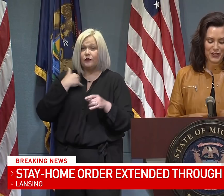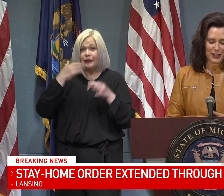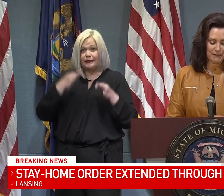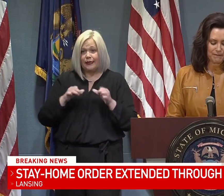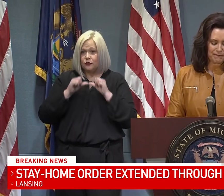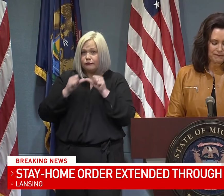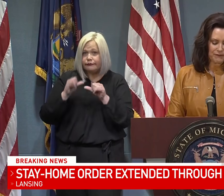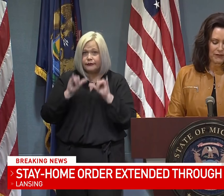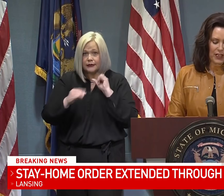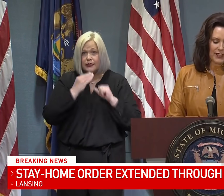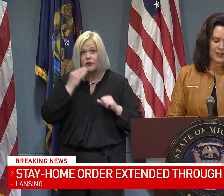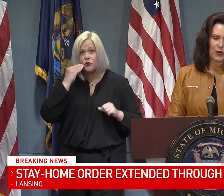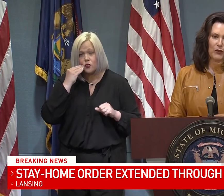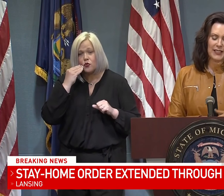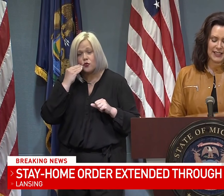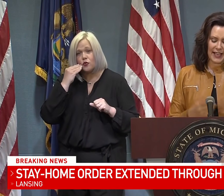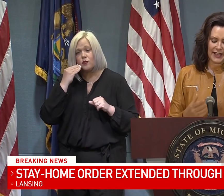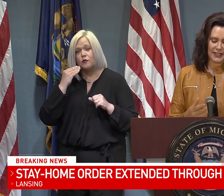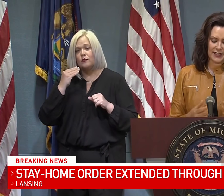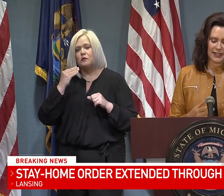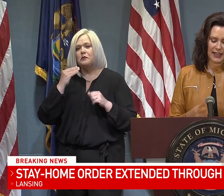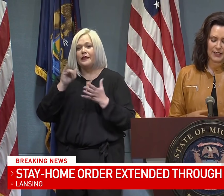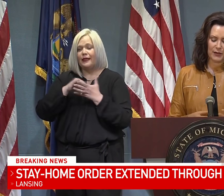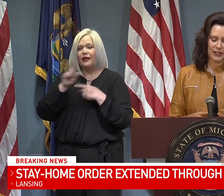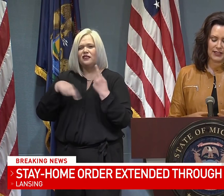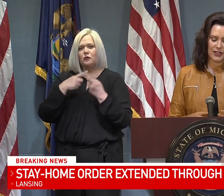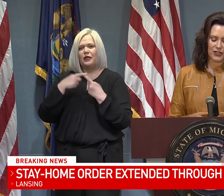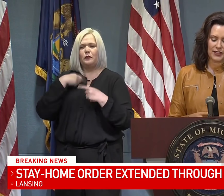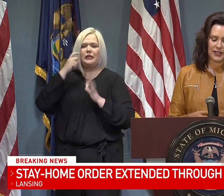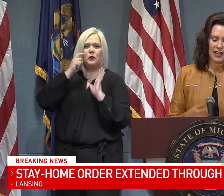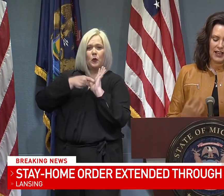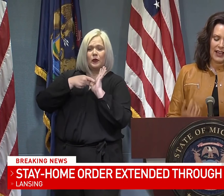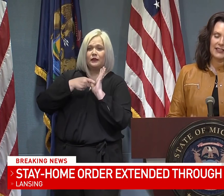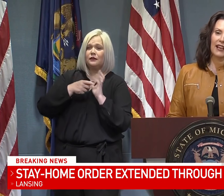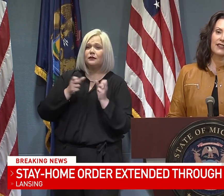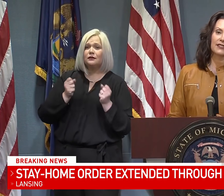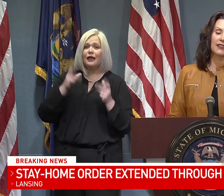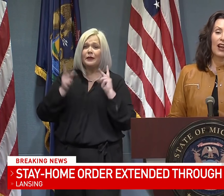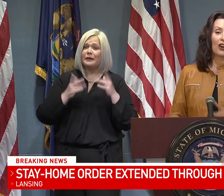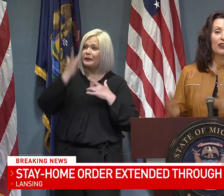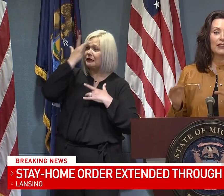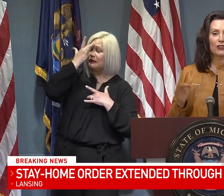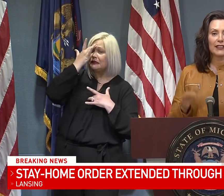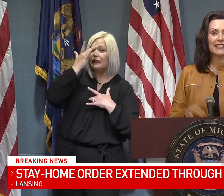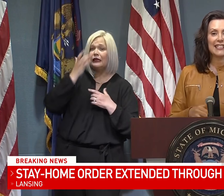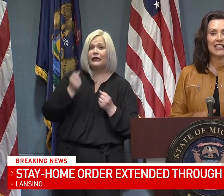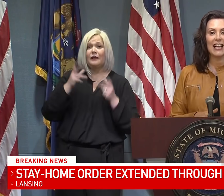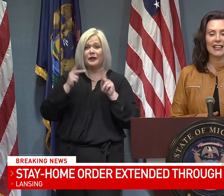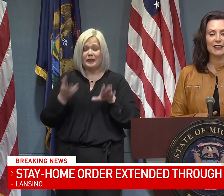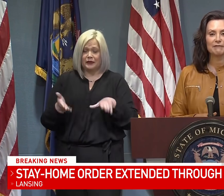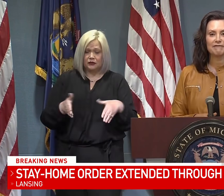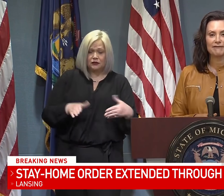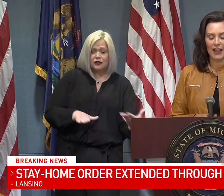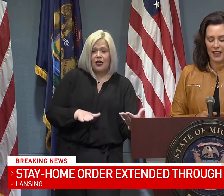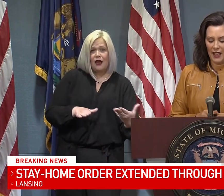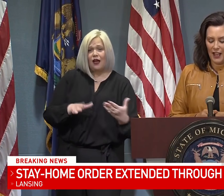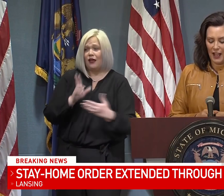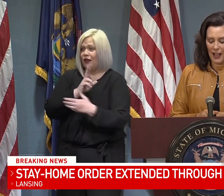be vigilant, is when we see cases and hospitalizations and deaths are clearly